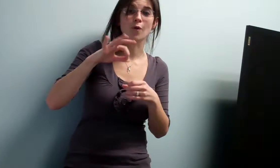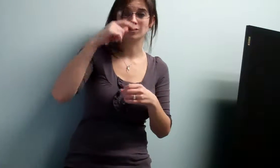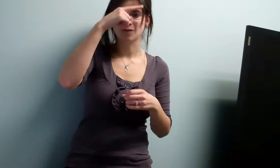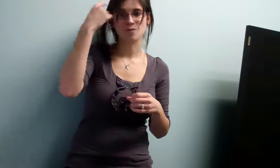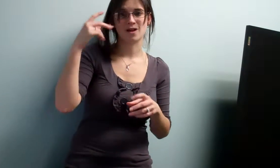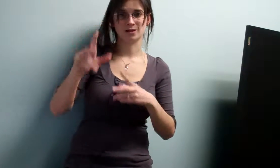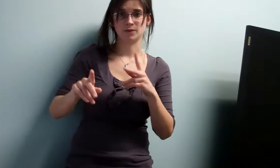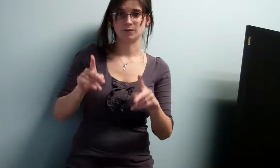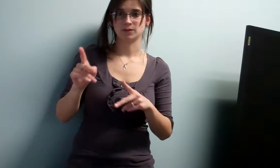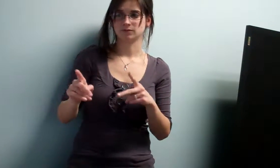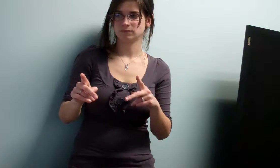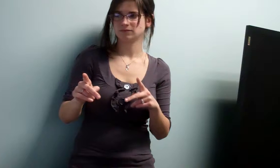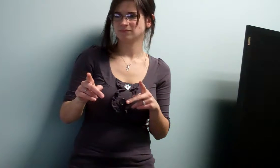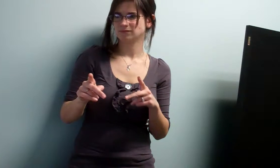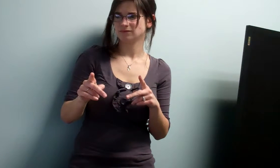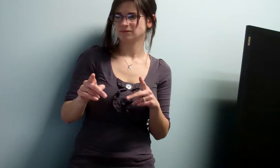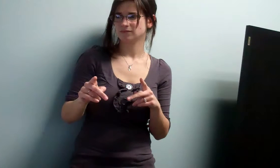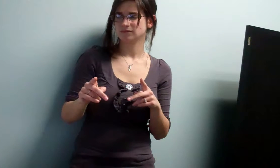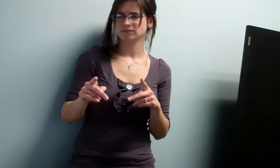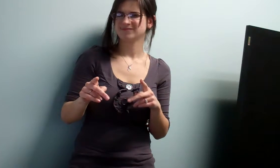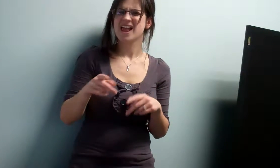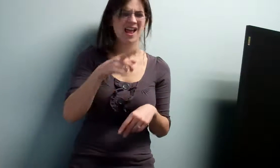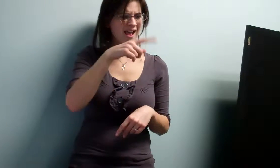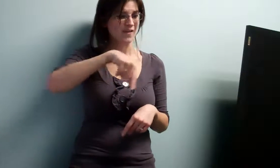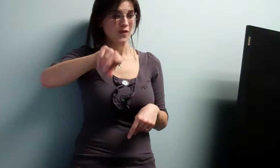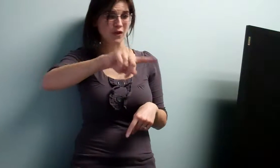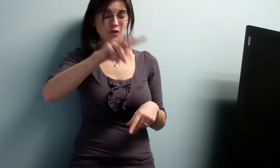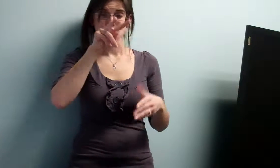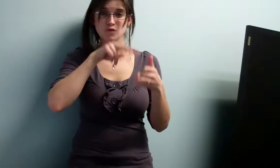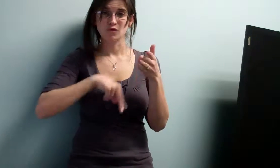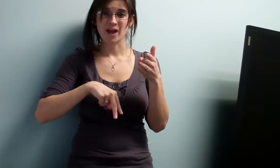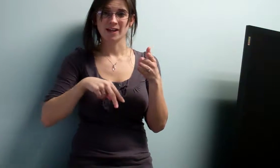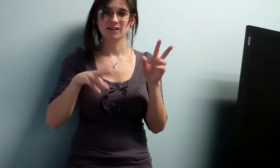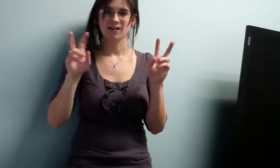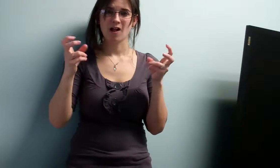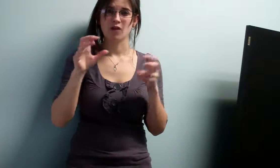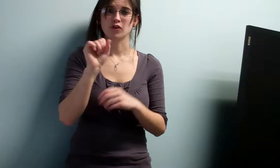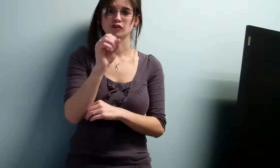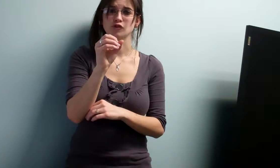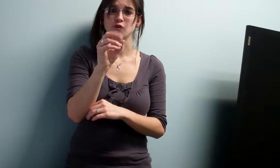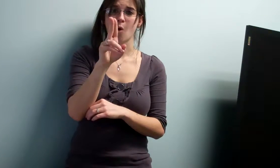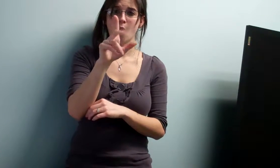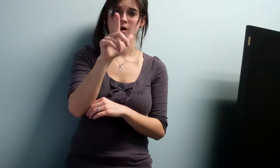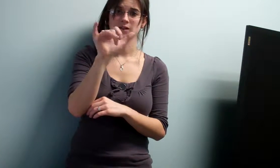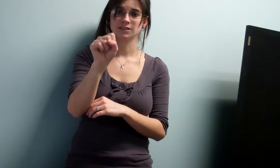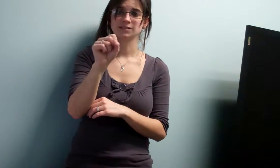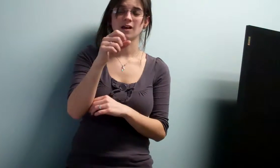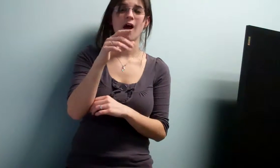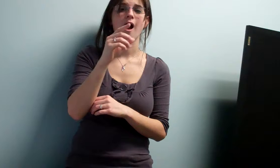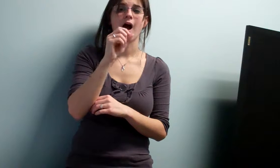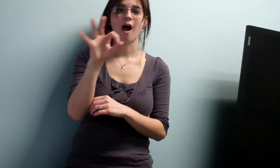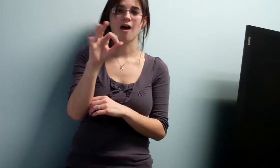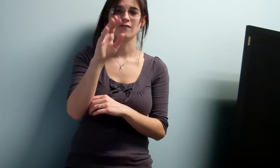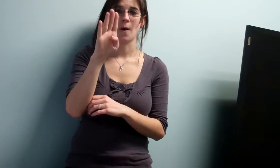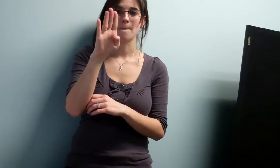the souls of black folk? How many have read it, by the way? No one? Anyone kind of know about the